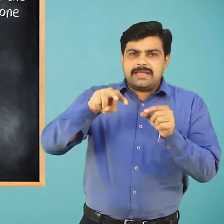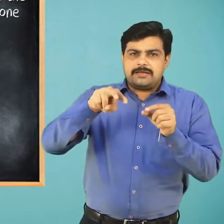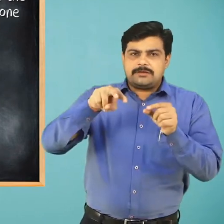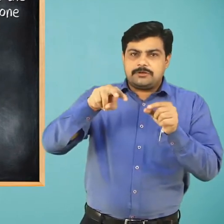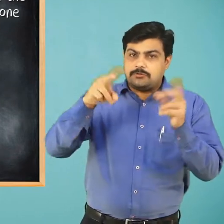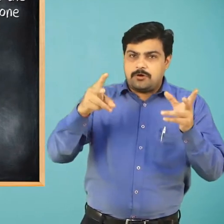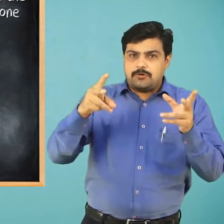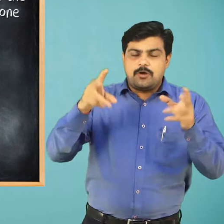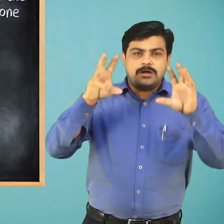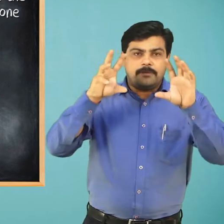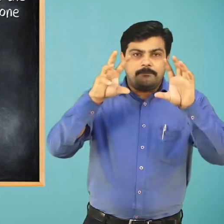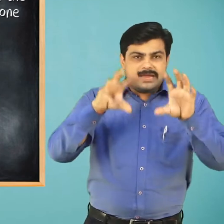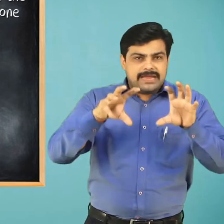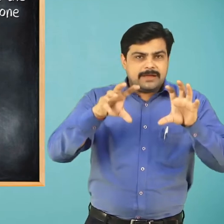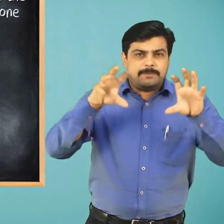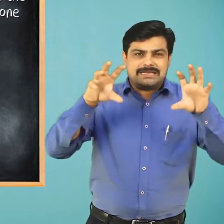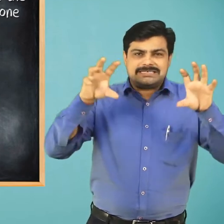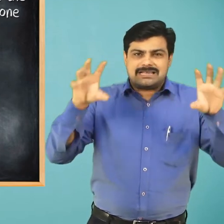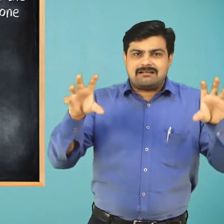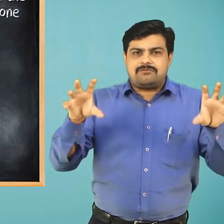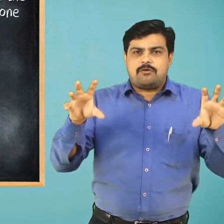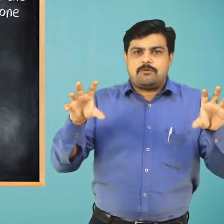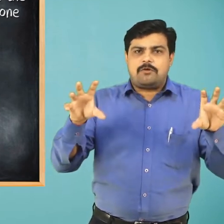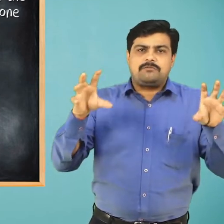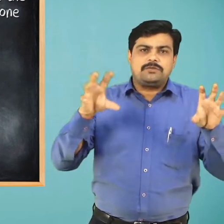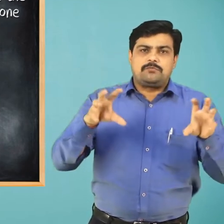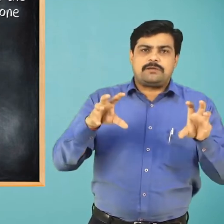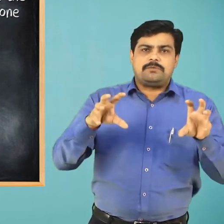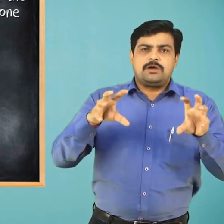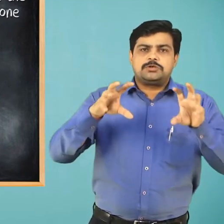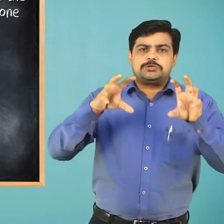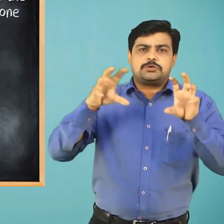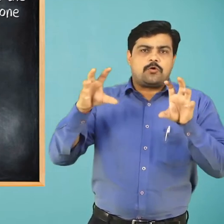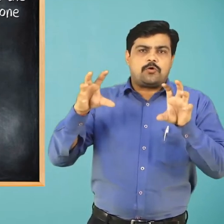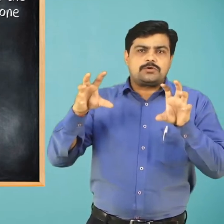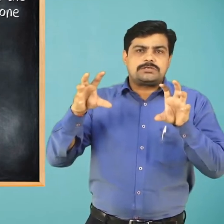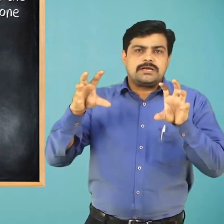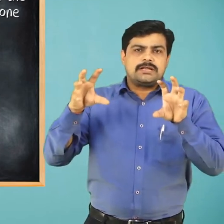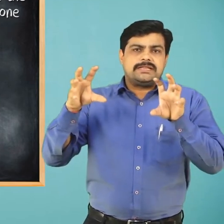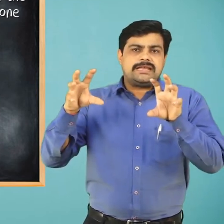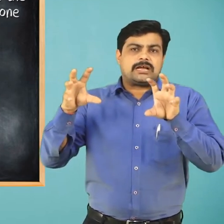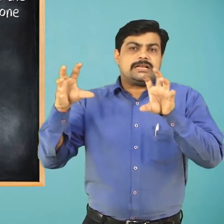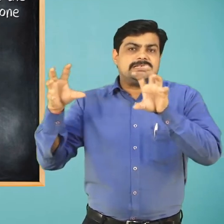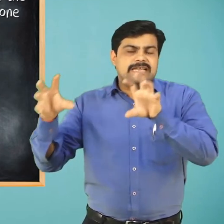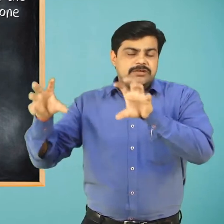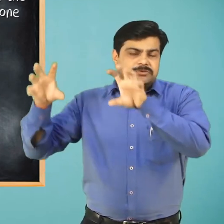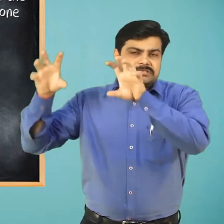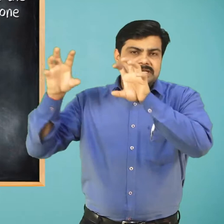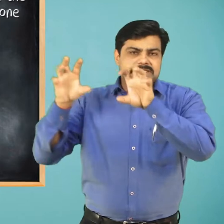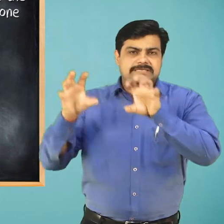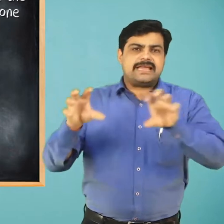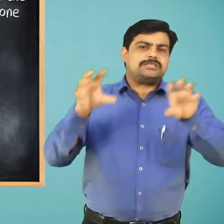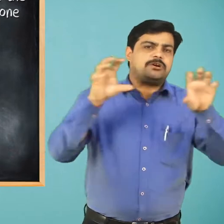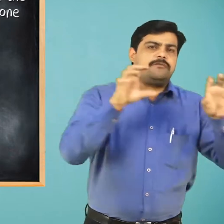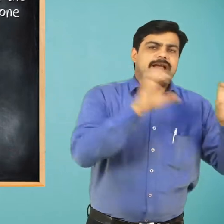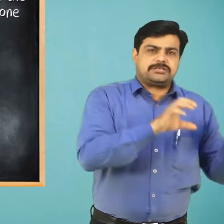being, being plus third form of the verb shows the continuous state of